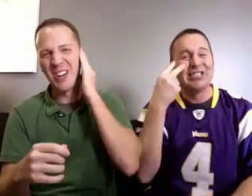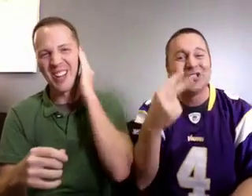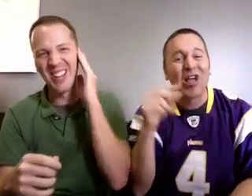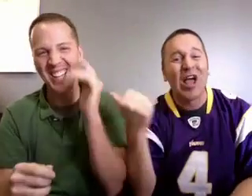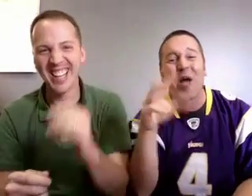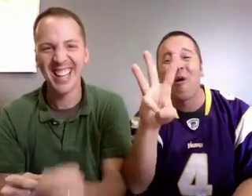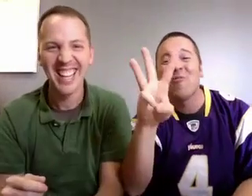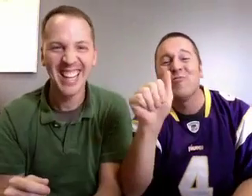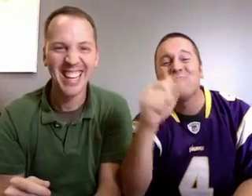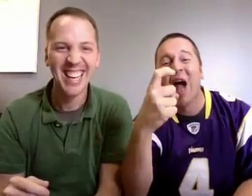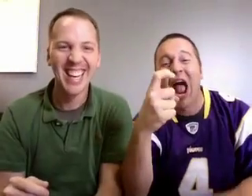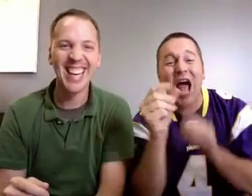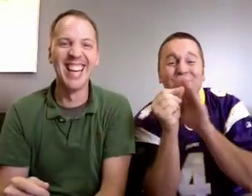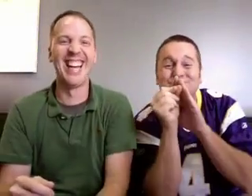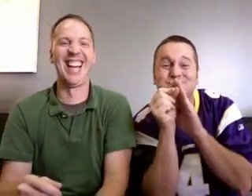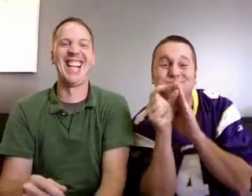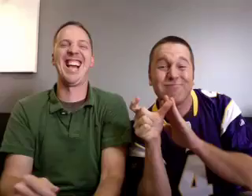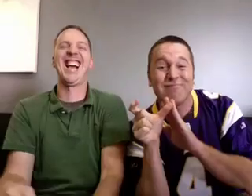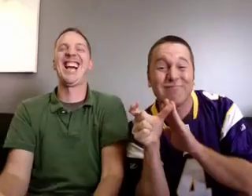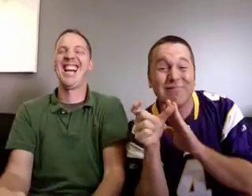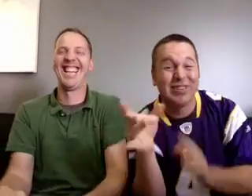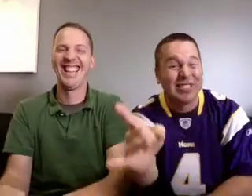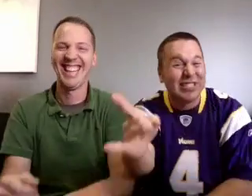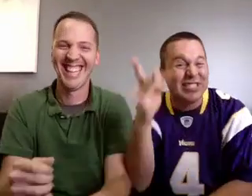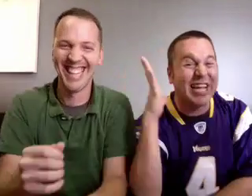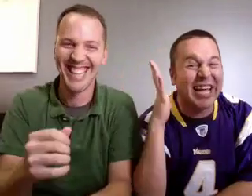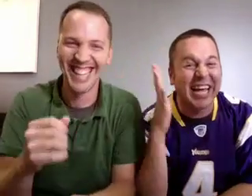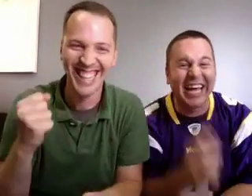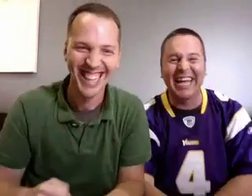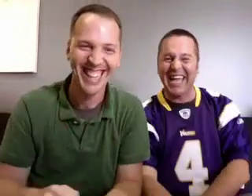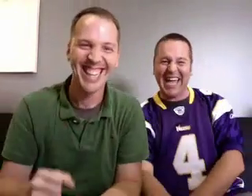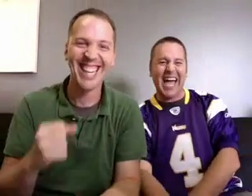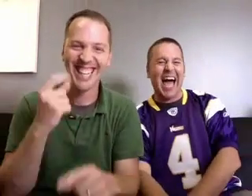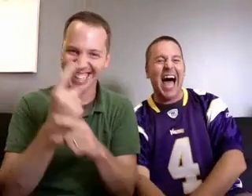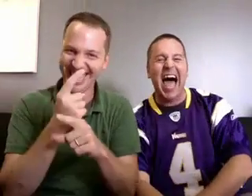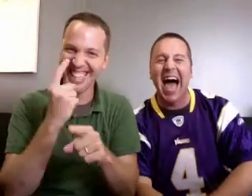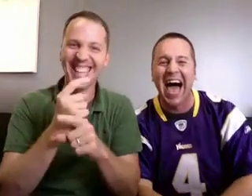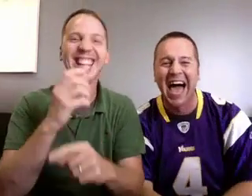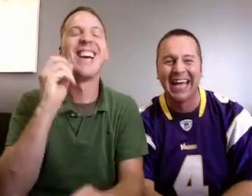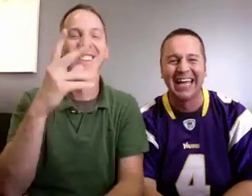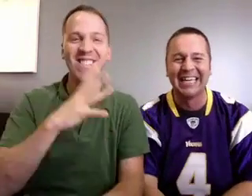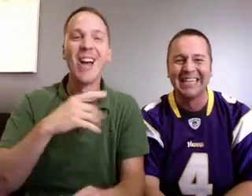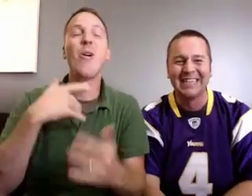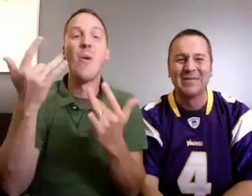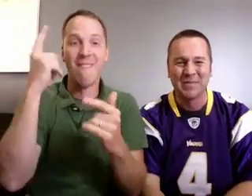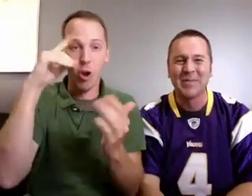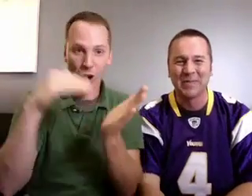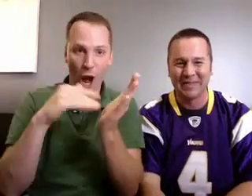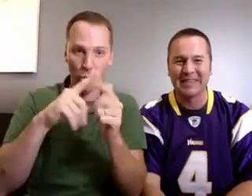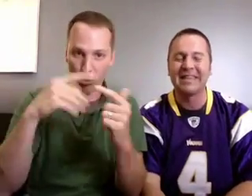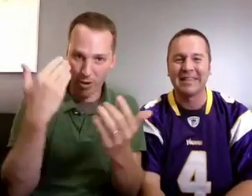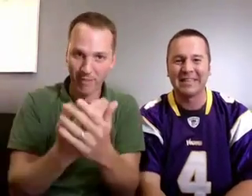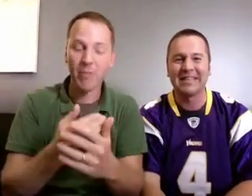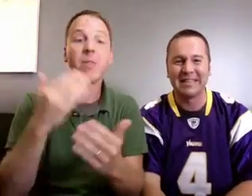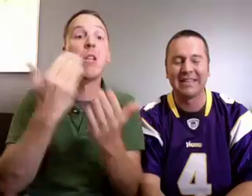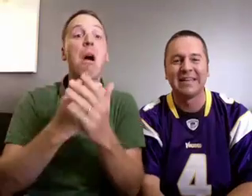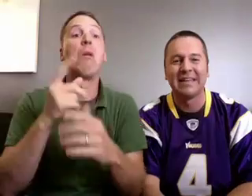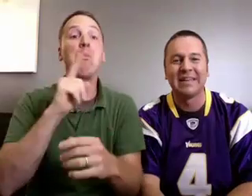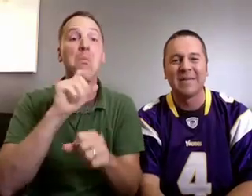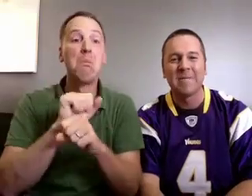I could see a wax build up like you wouldn't believe. It's true. Wicked awesome. No, that's true. All right, so we're waiting for the doctor to get there, and the doctor